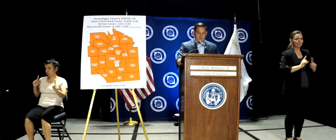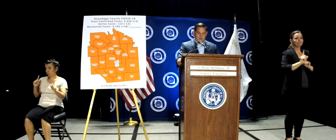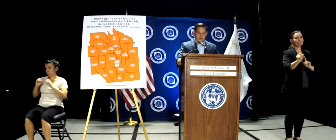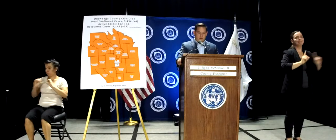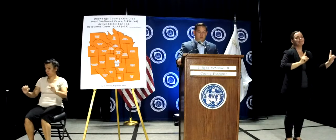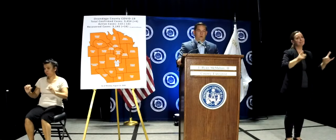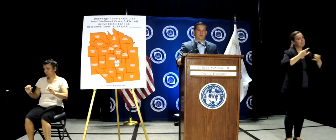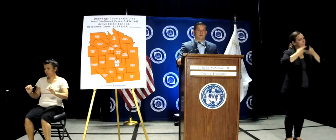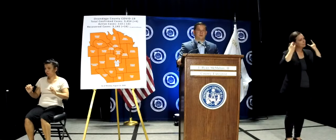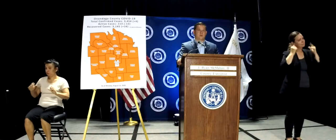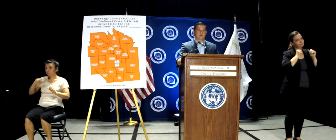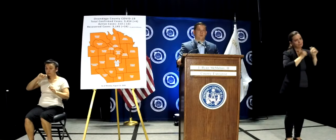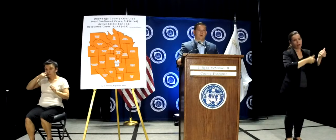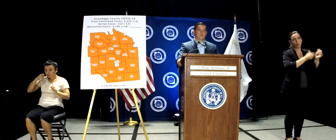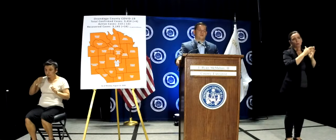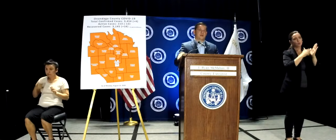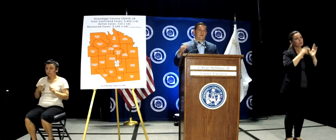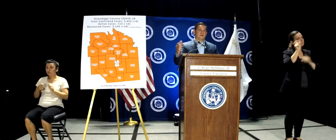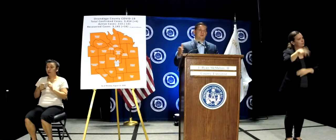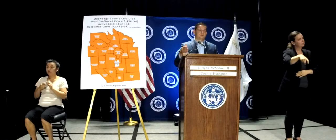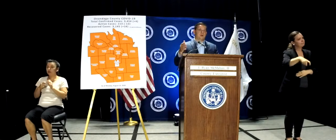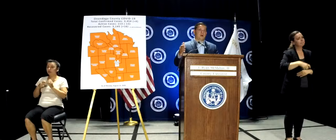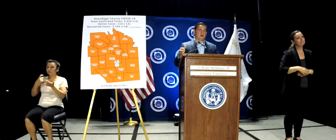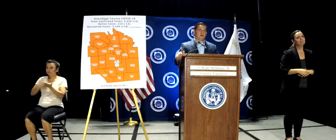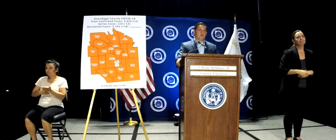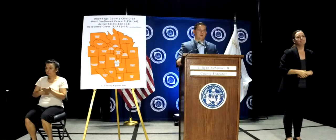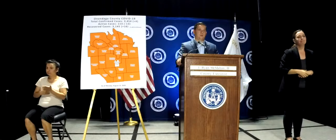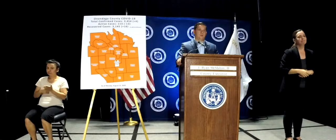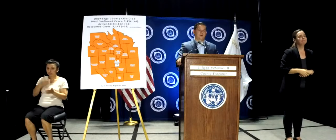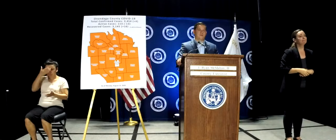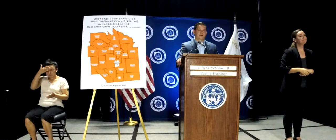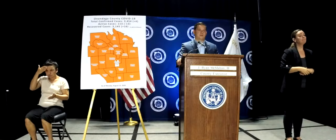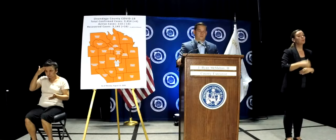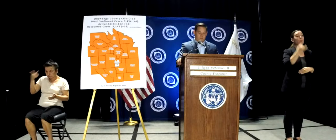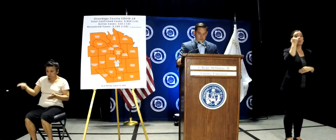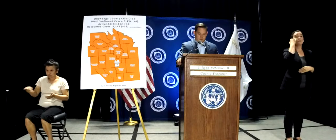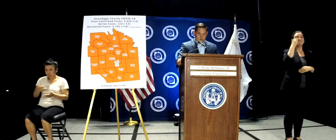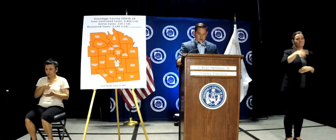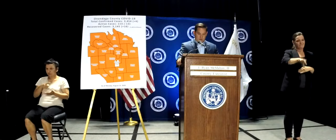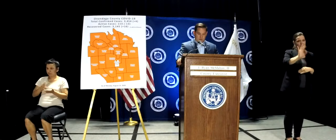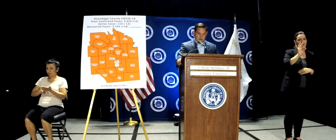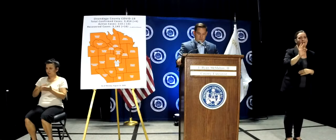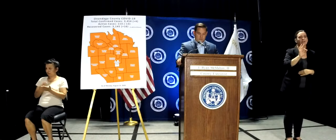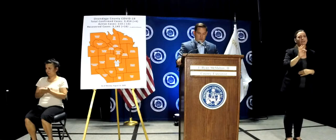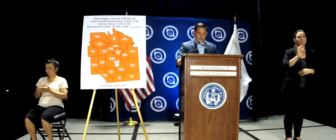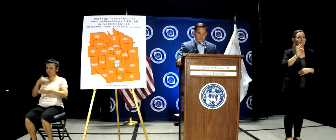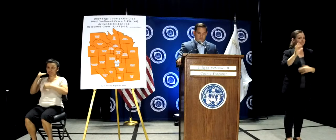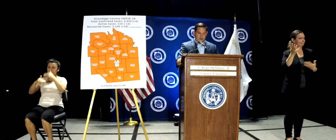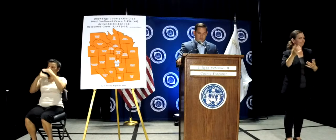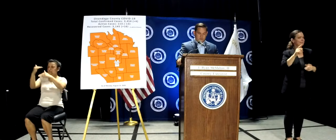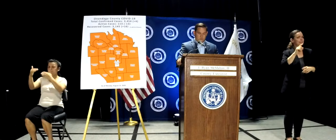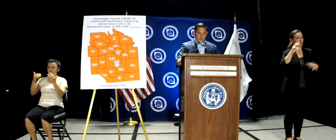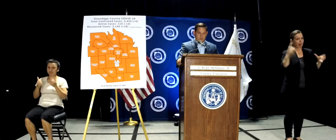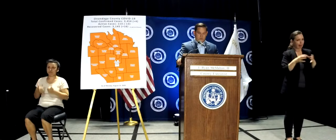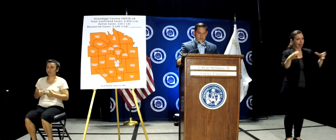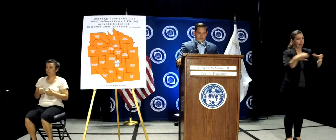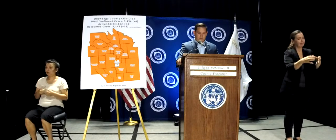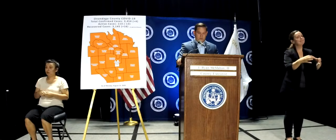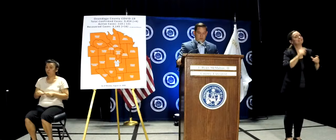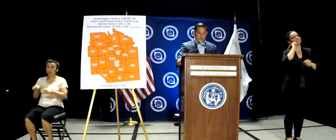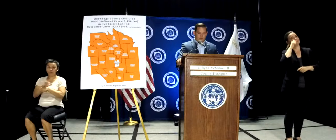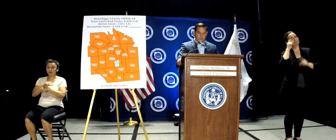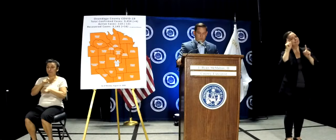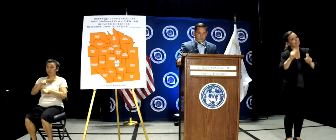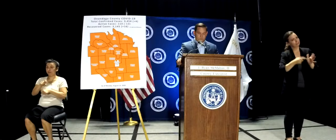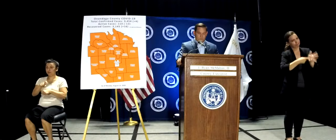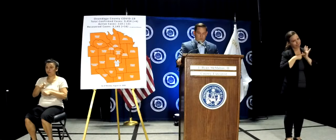it. And it's working. And when you put all those together, very effective at starving this virus is what we need to